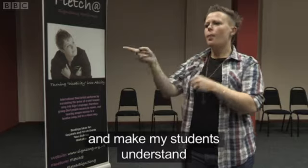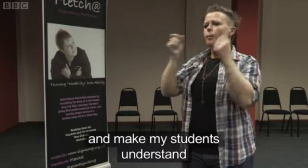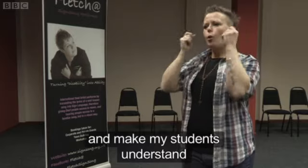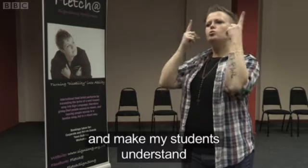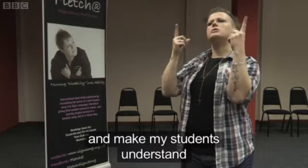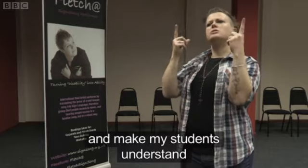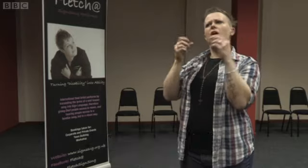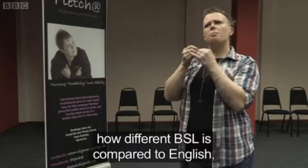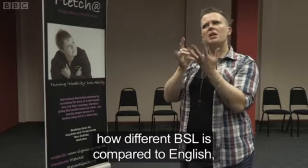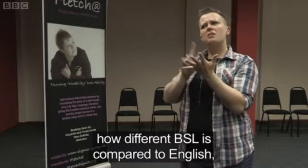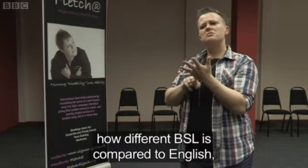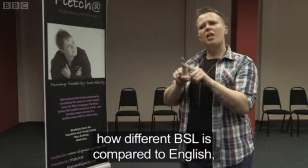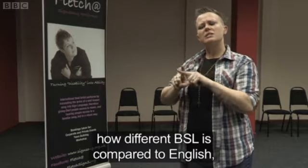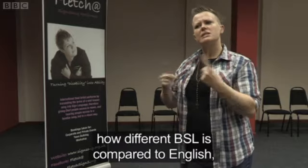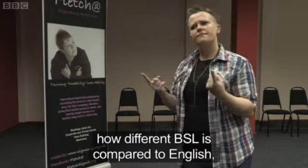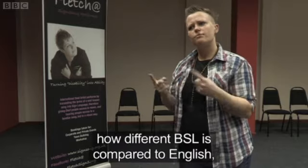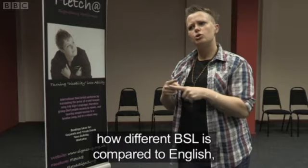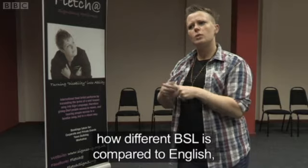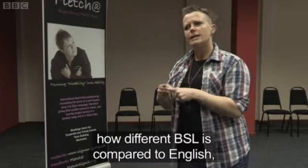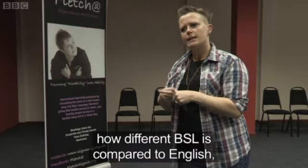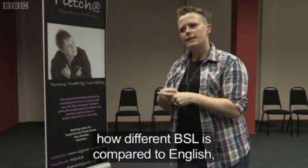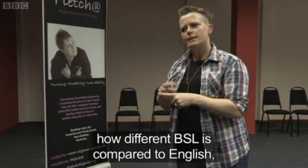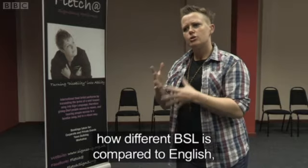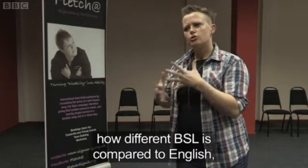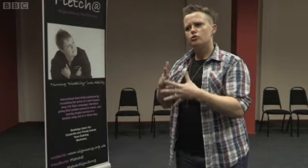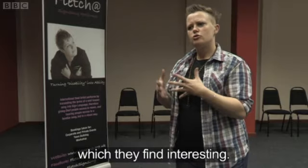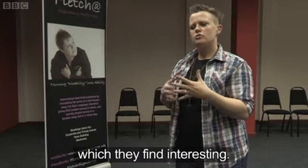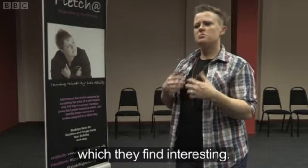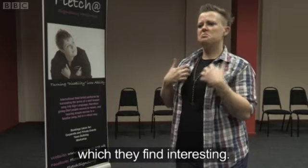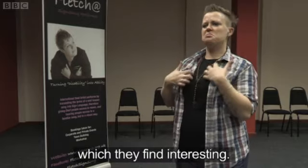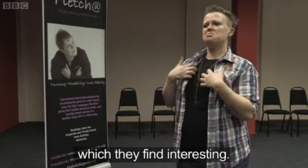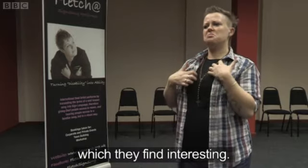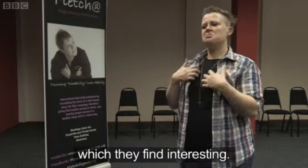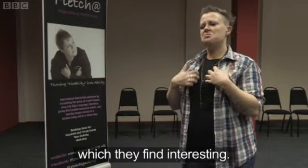different BSL is compared to English, which they find interesting.